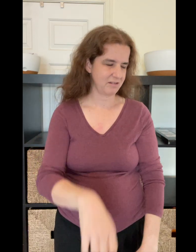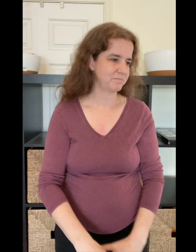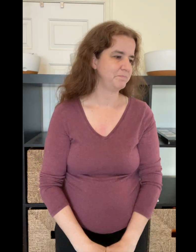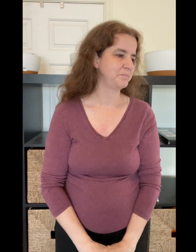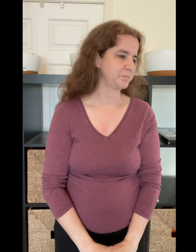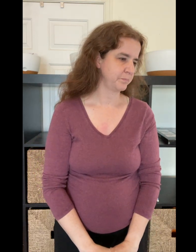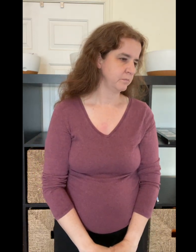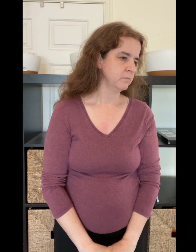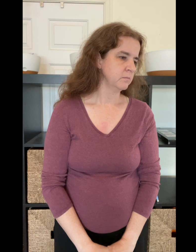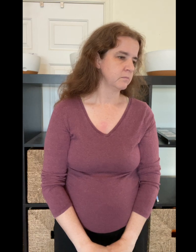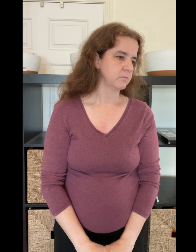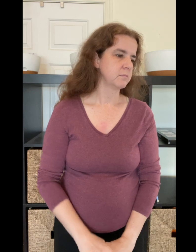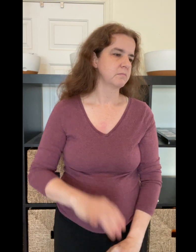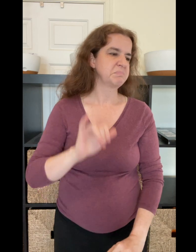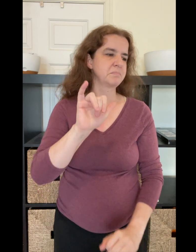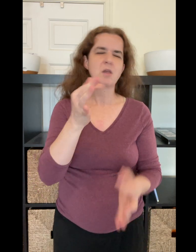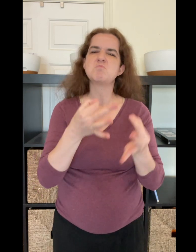more healthy.